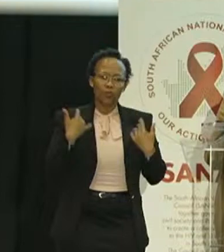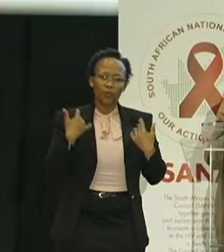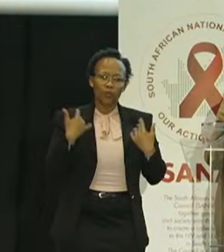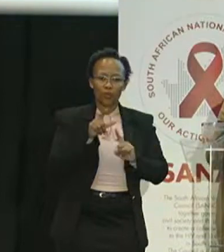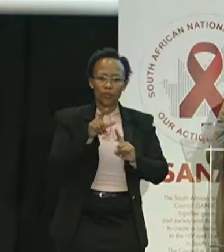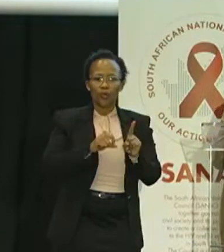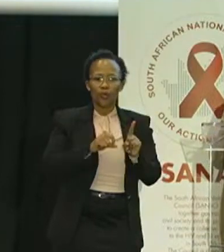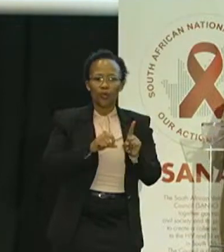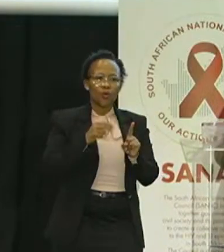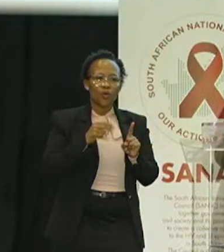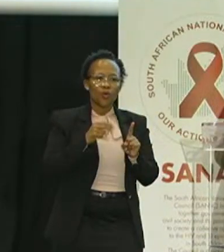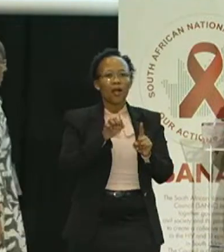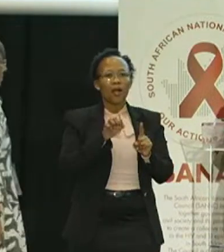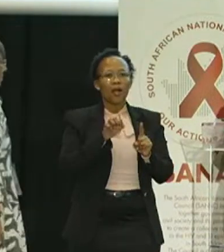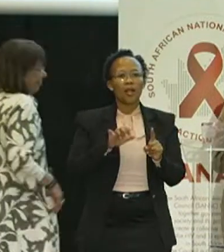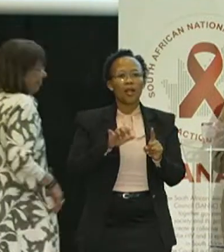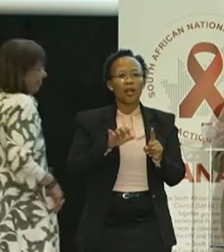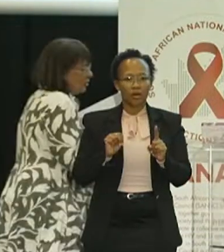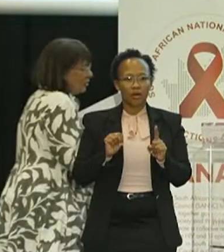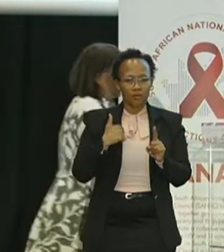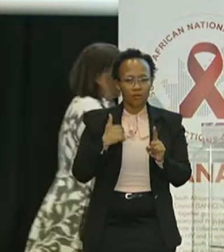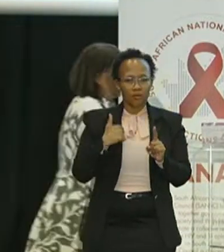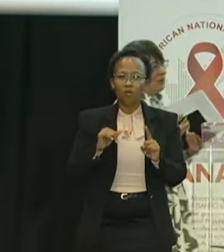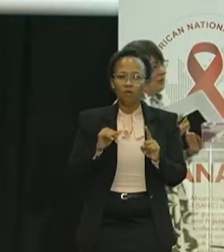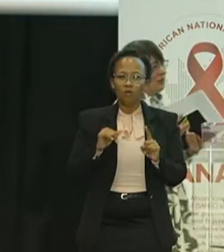to have this meeting today. Over to you, Helen.